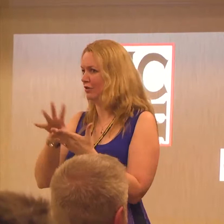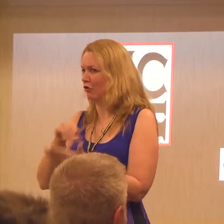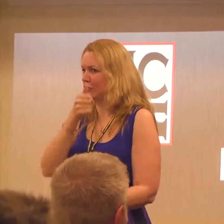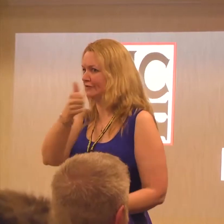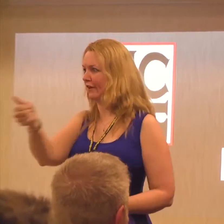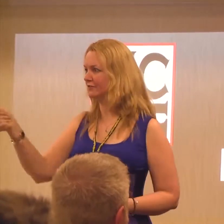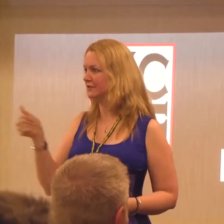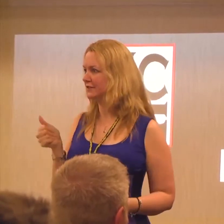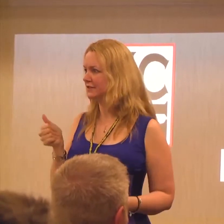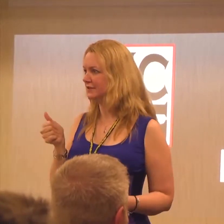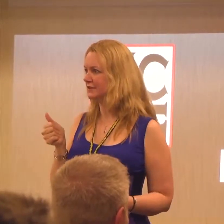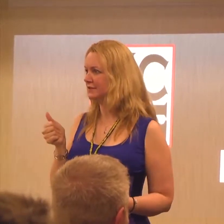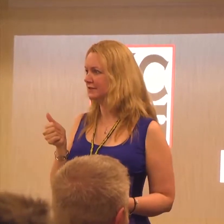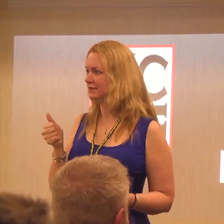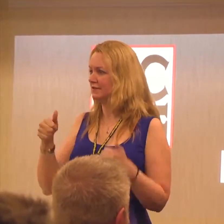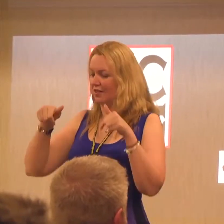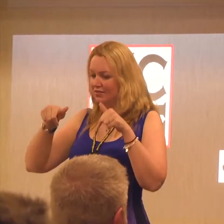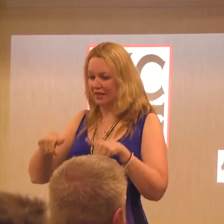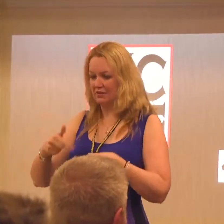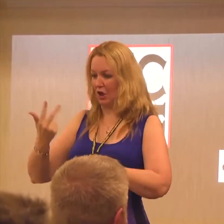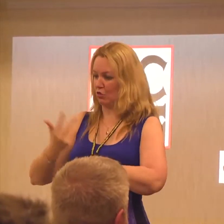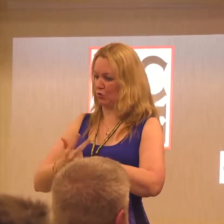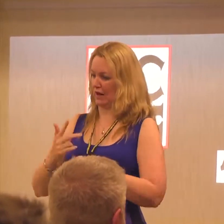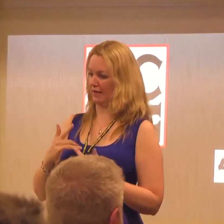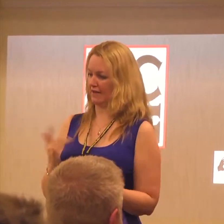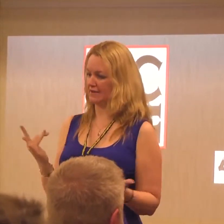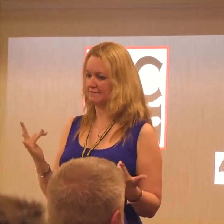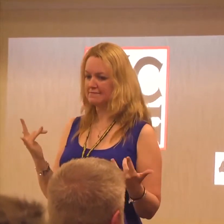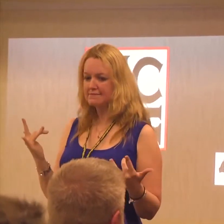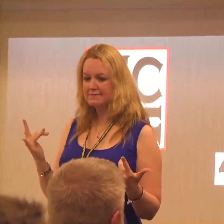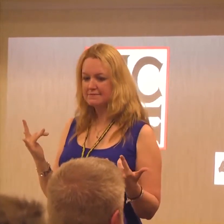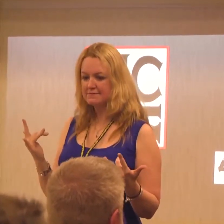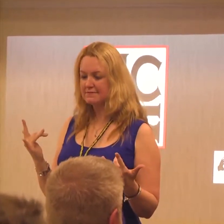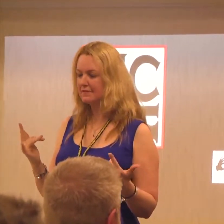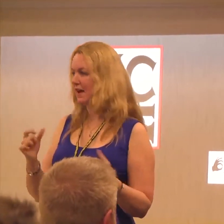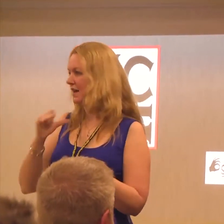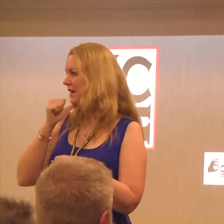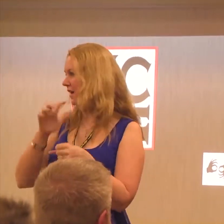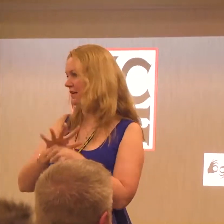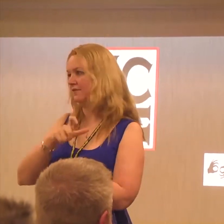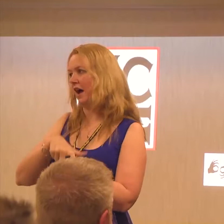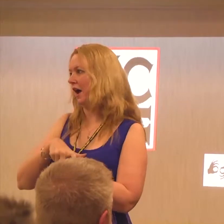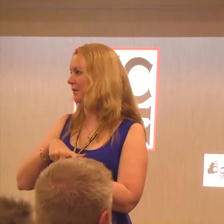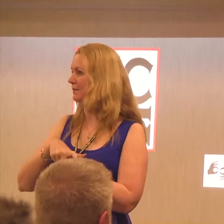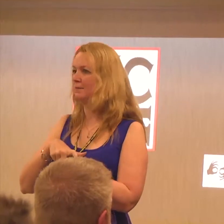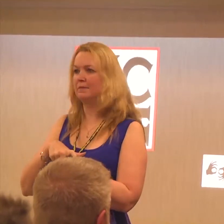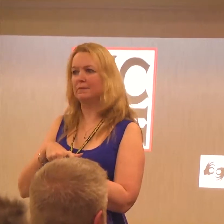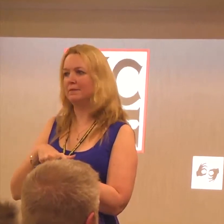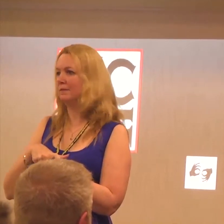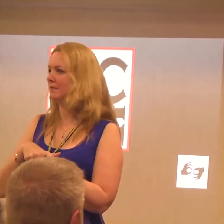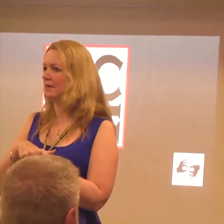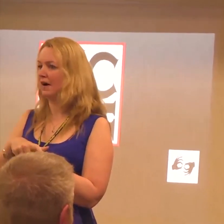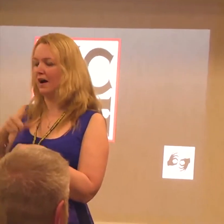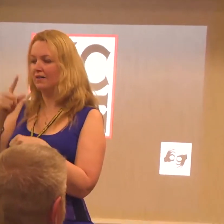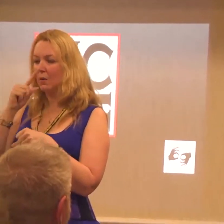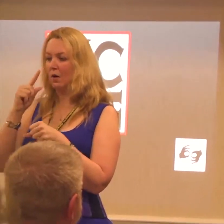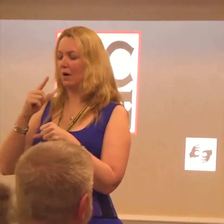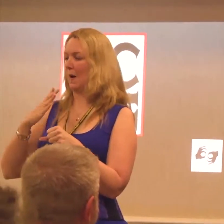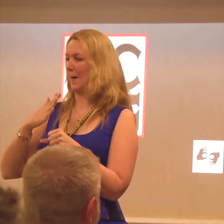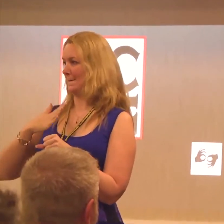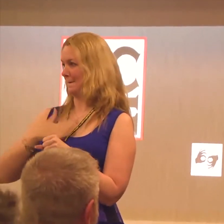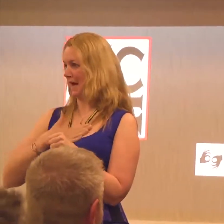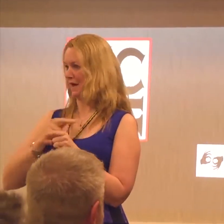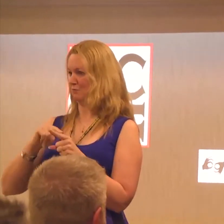own. This is only a 3-day event. There just isn't enough time for even my perspective on the history